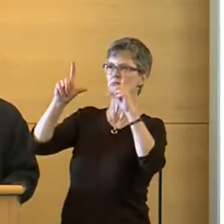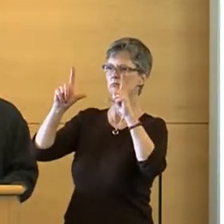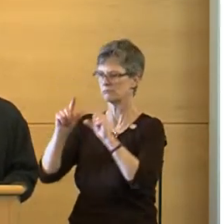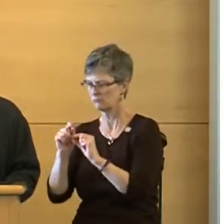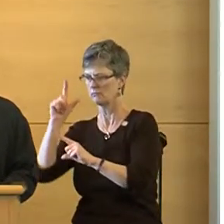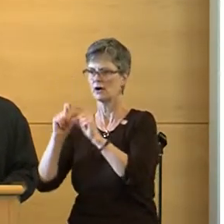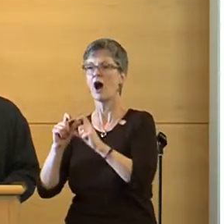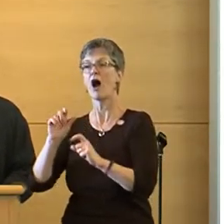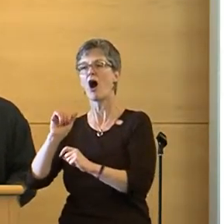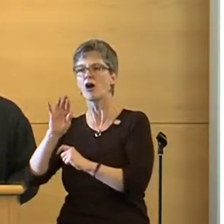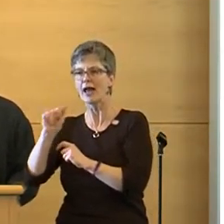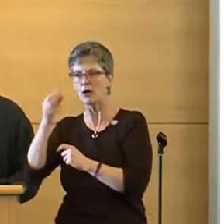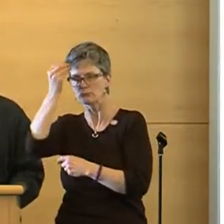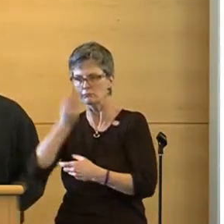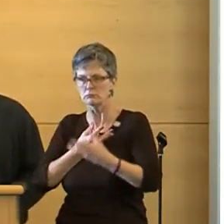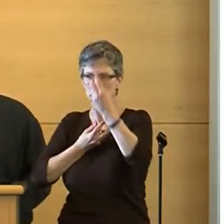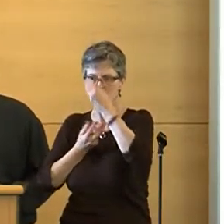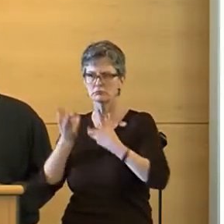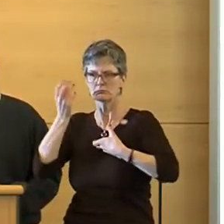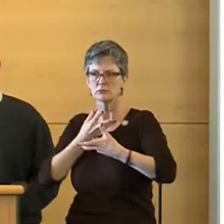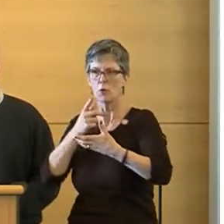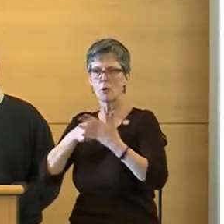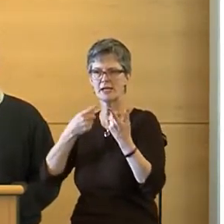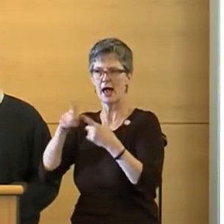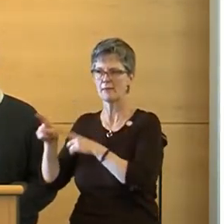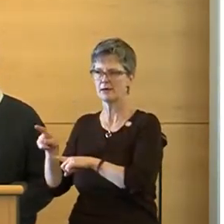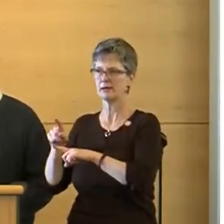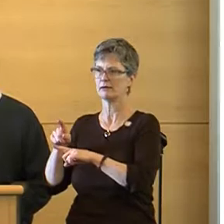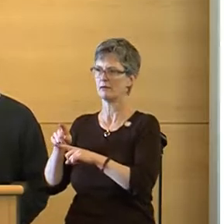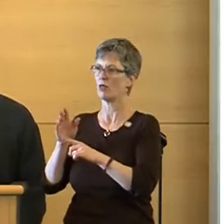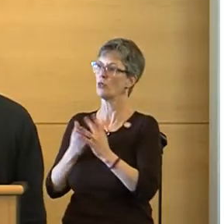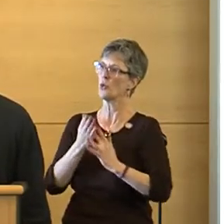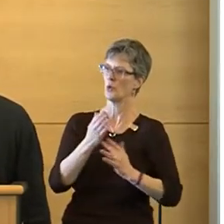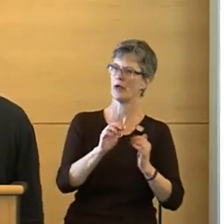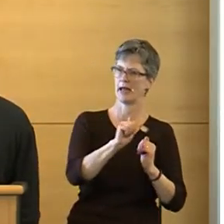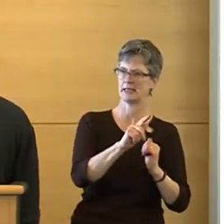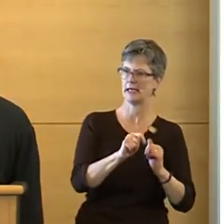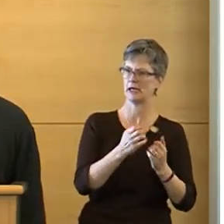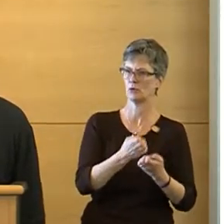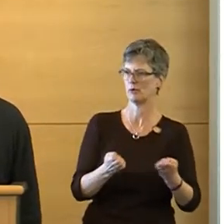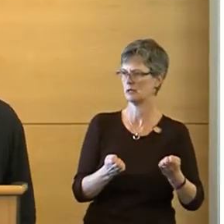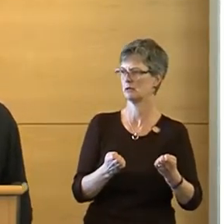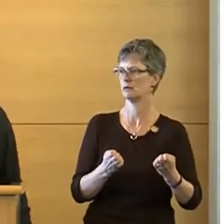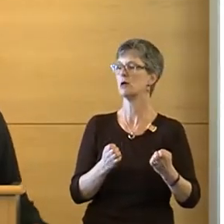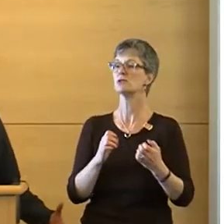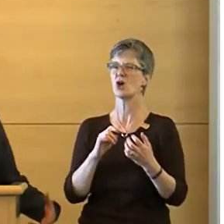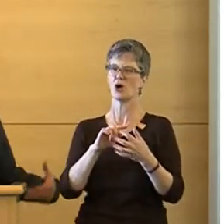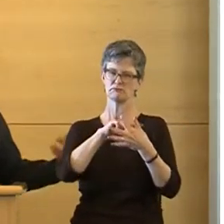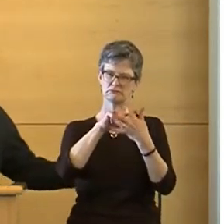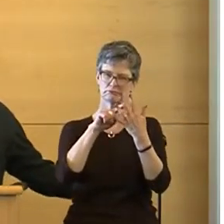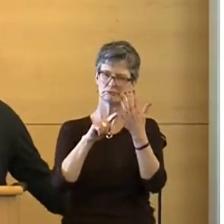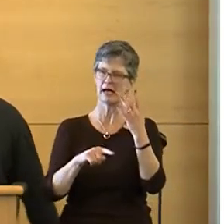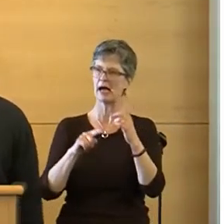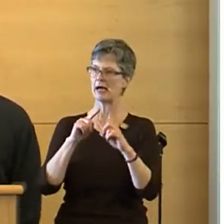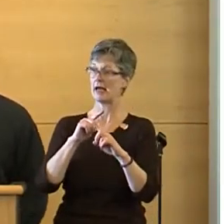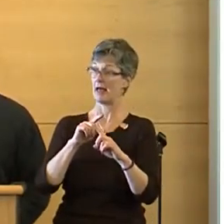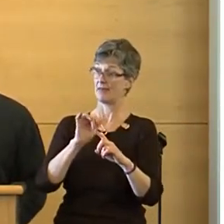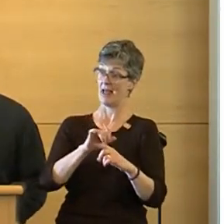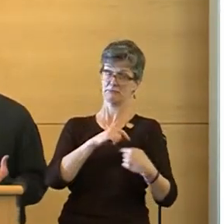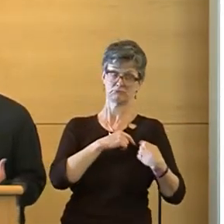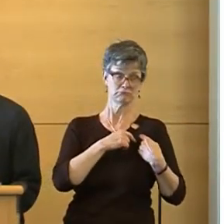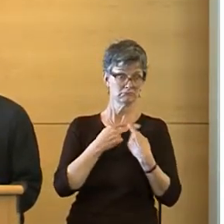So particularly people who are using assistive technologies, they can understand what's going on the page when things are changing and moving in response